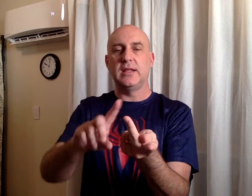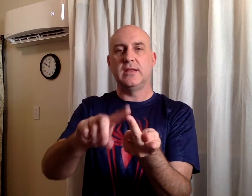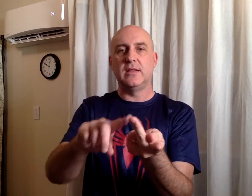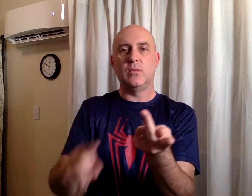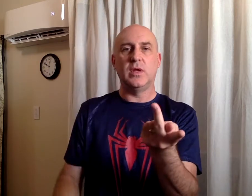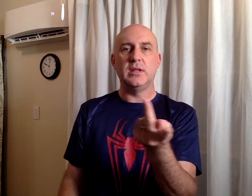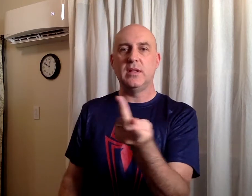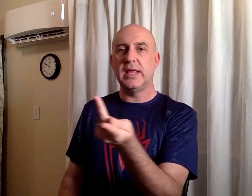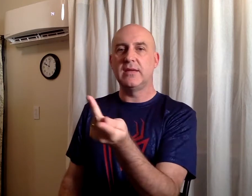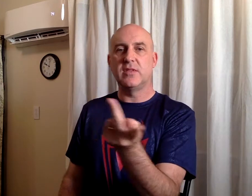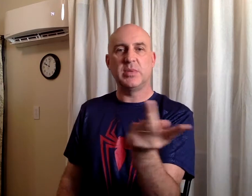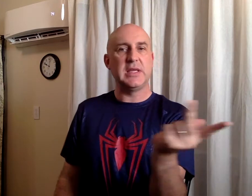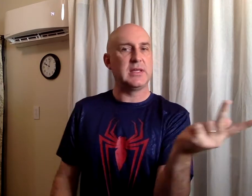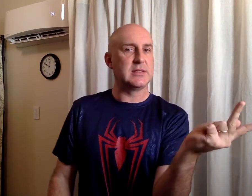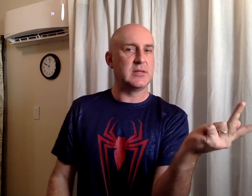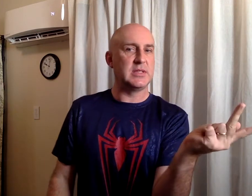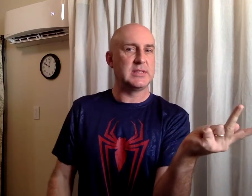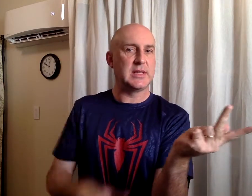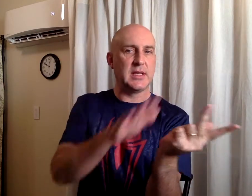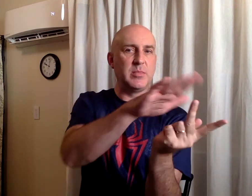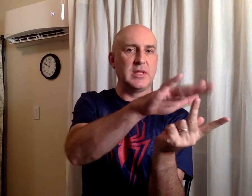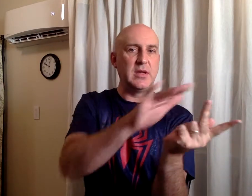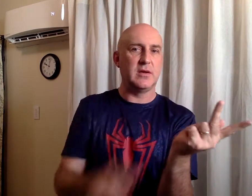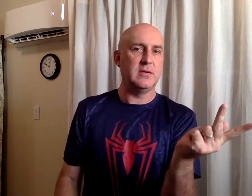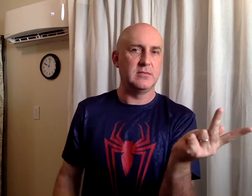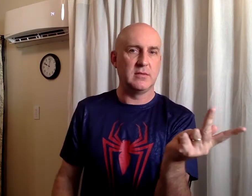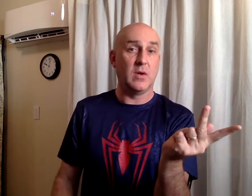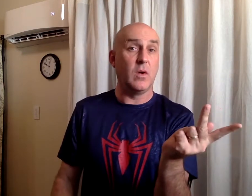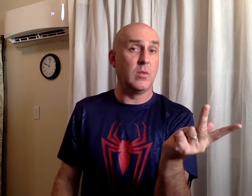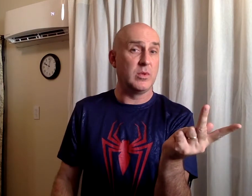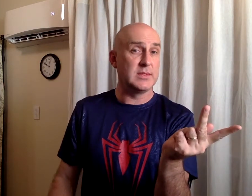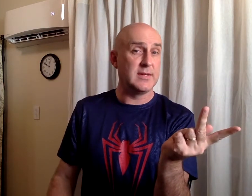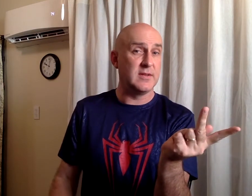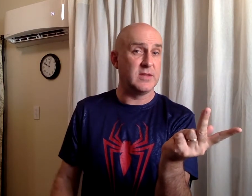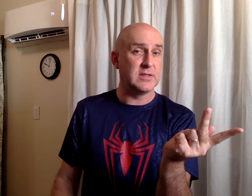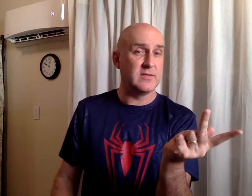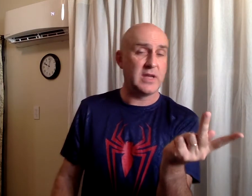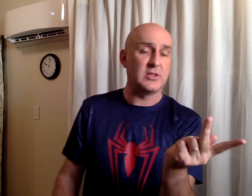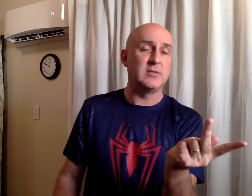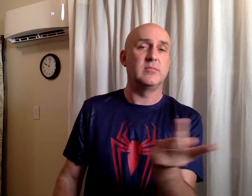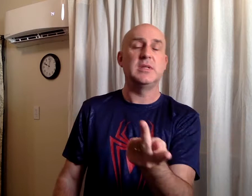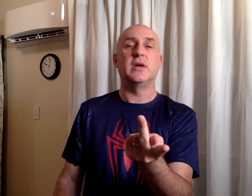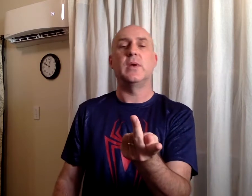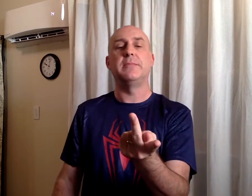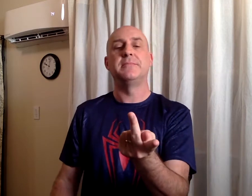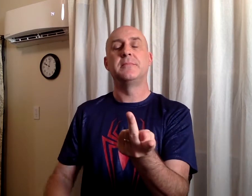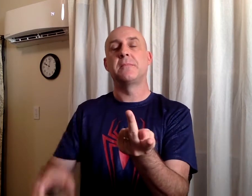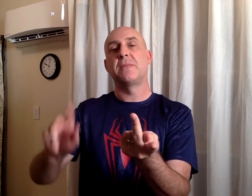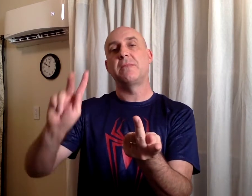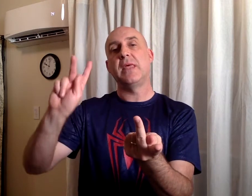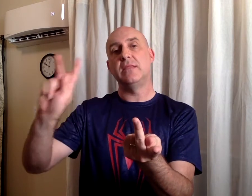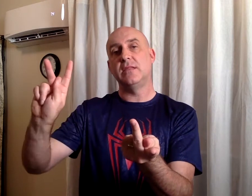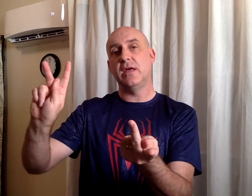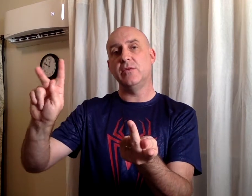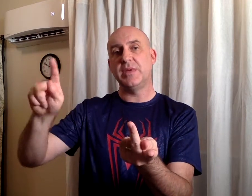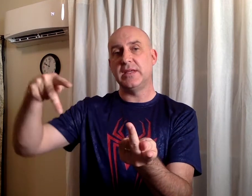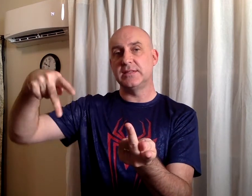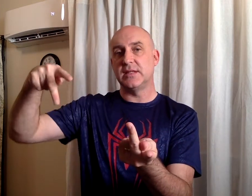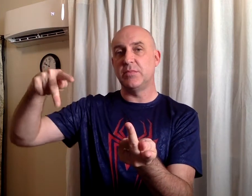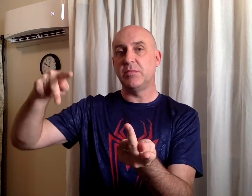the one leg of the P is going to be sticking up in the air, almost in an offensive fashion, but not quite. And then the other P is going to be palm